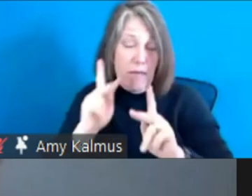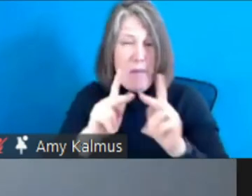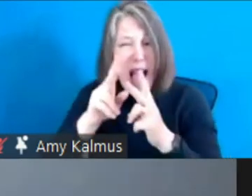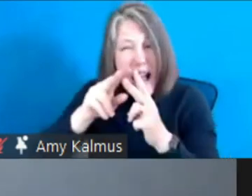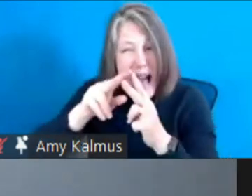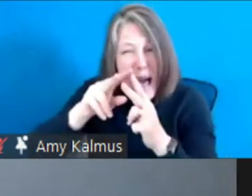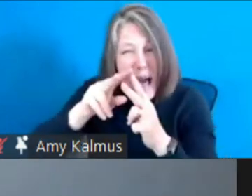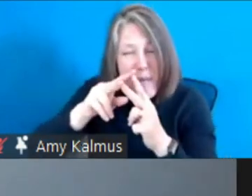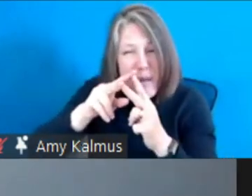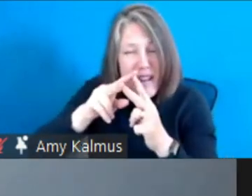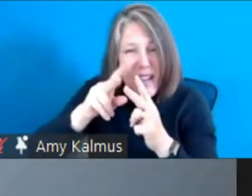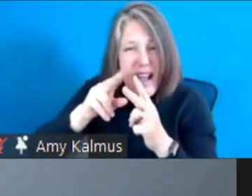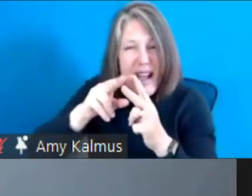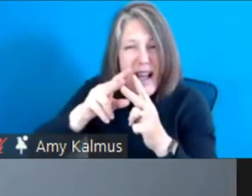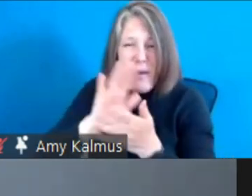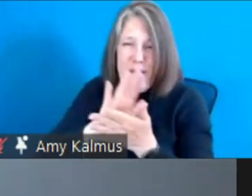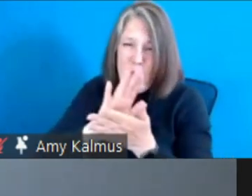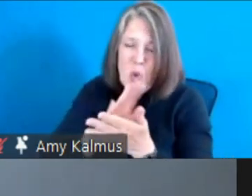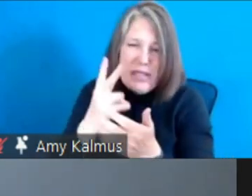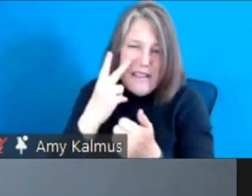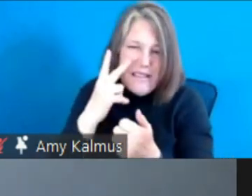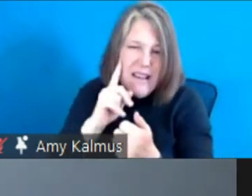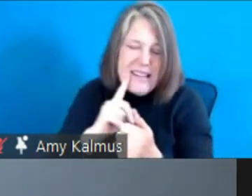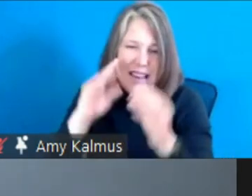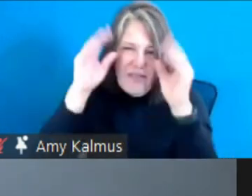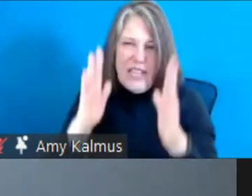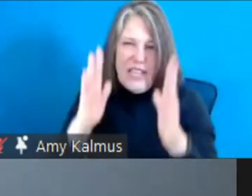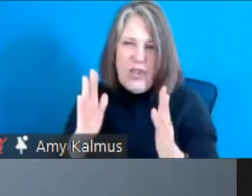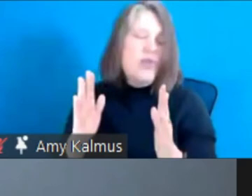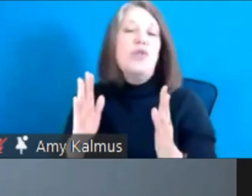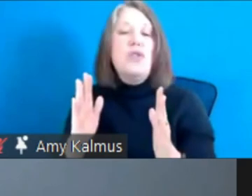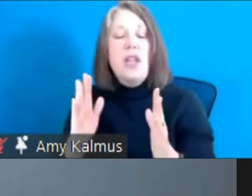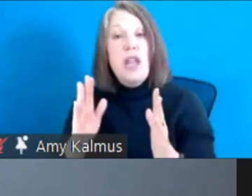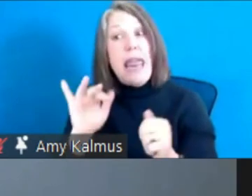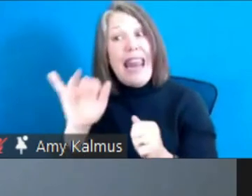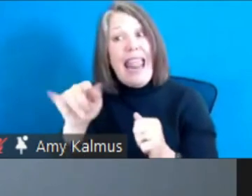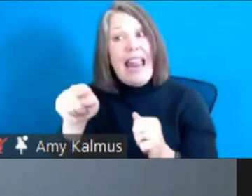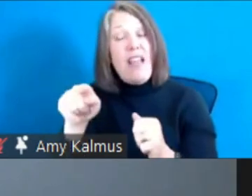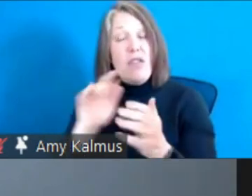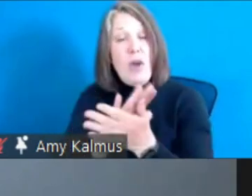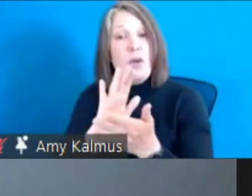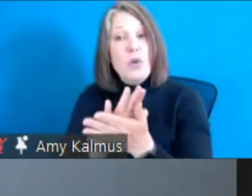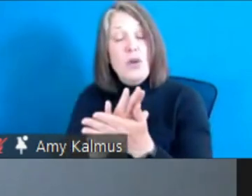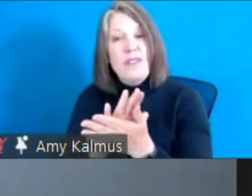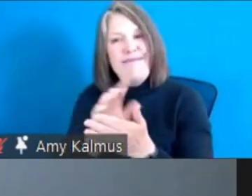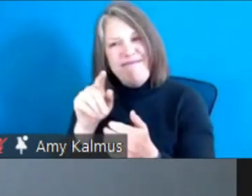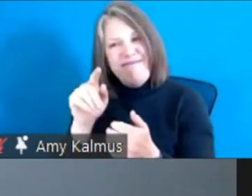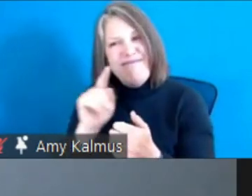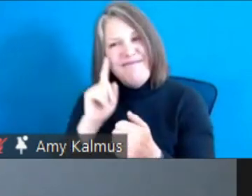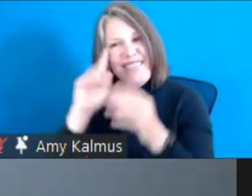that I visited that had deaf teachers, and at both schools, those teachers taught art.